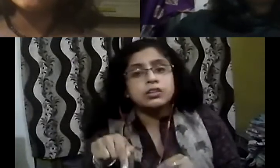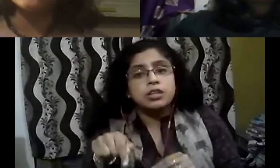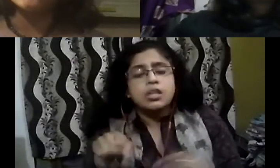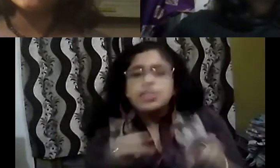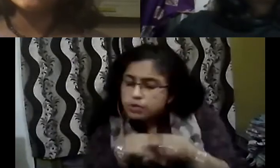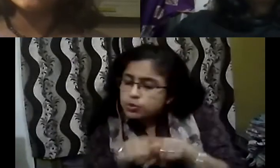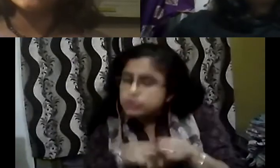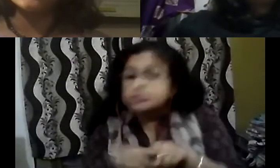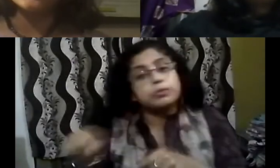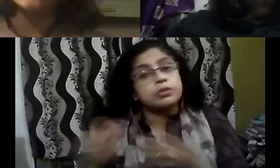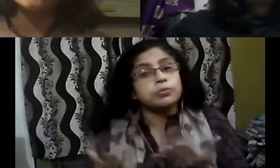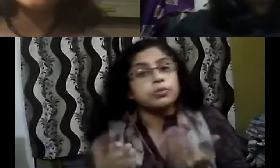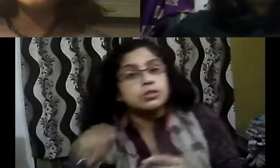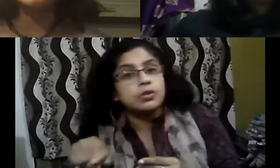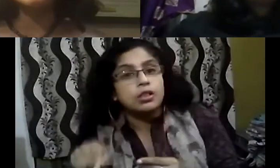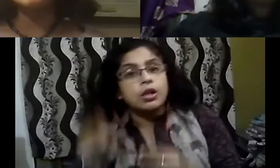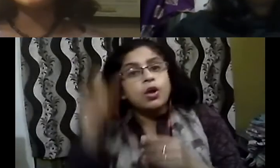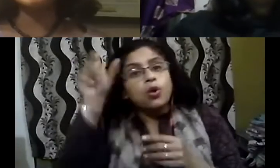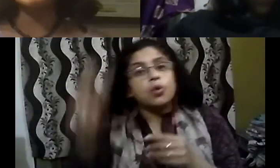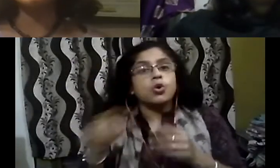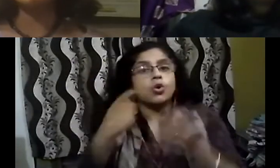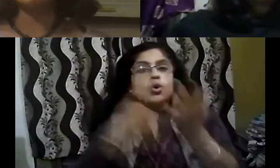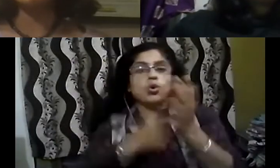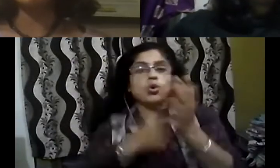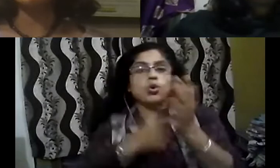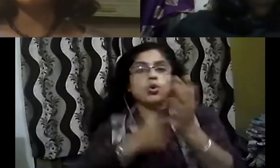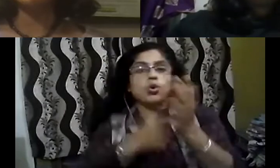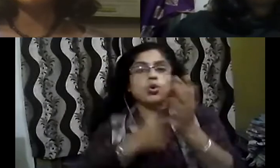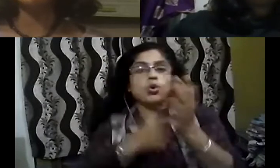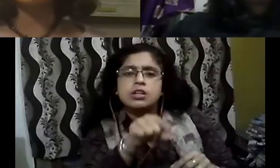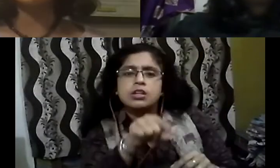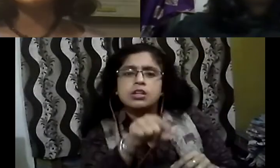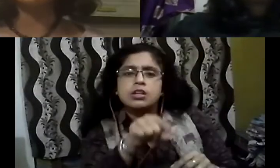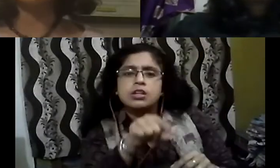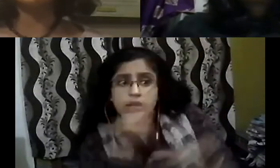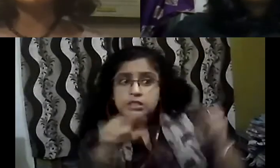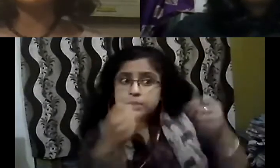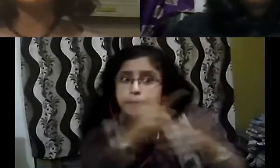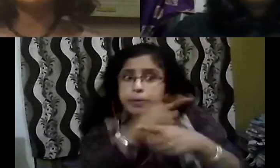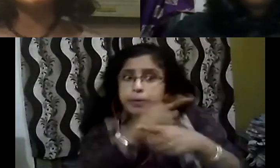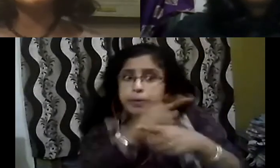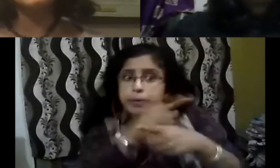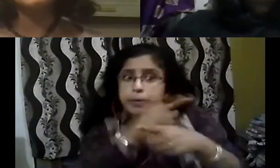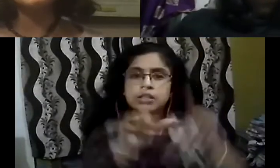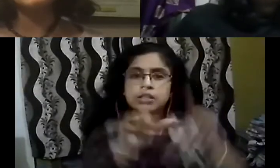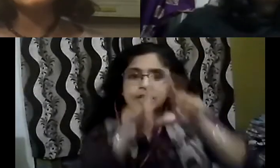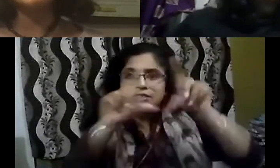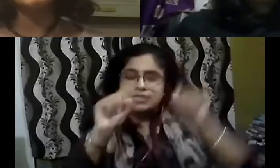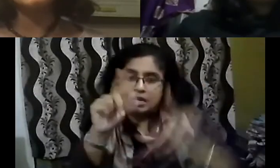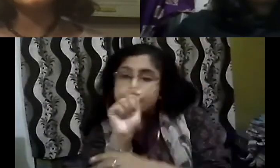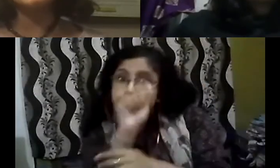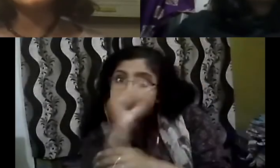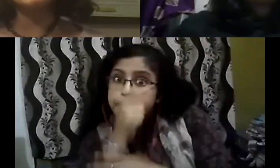Yes, one like Rupali was there. She having a low vision. We can say the